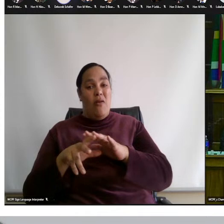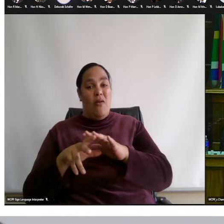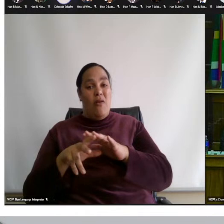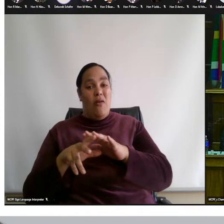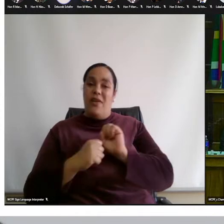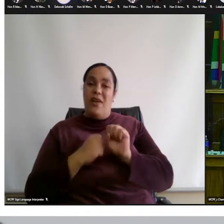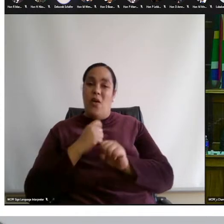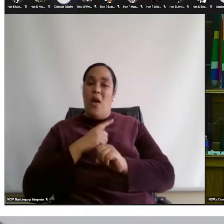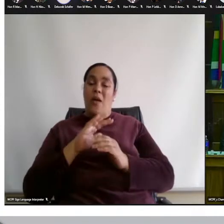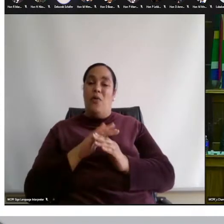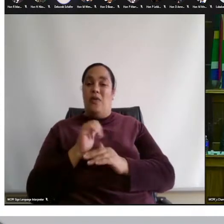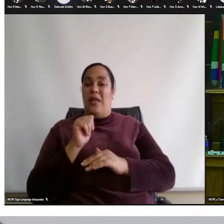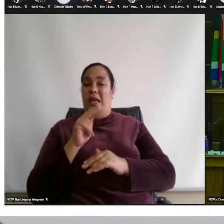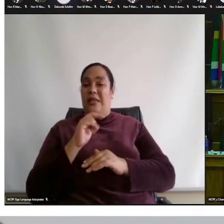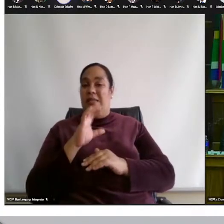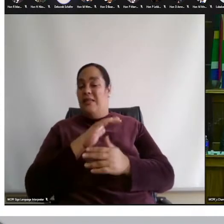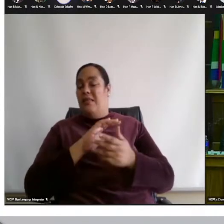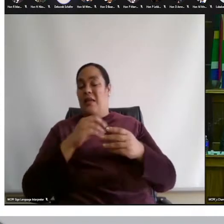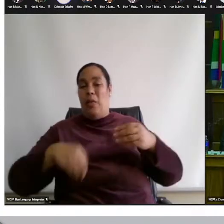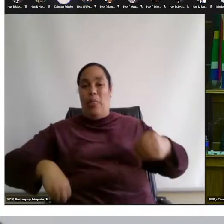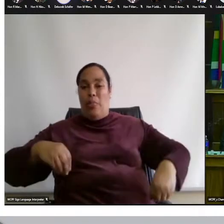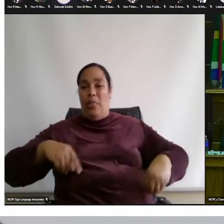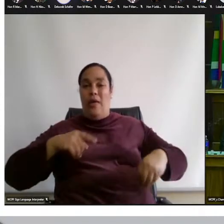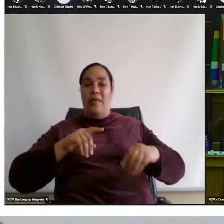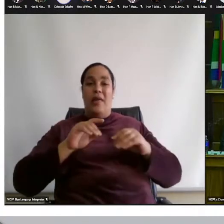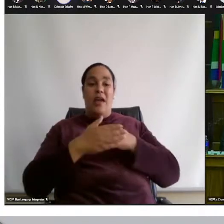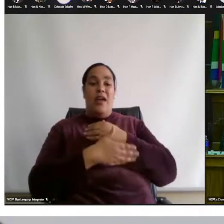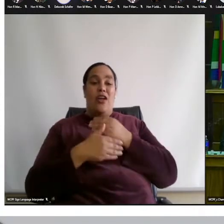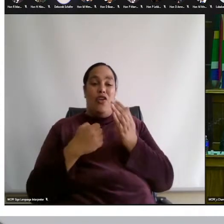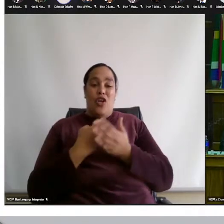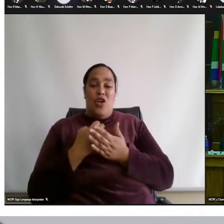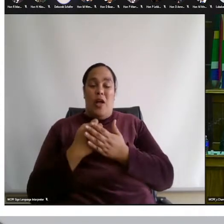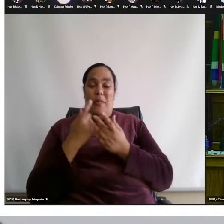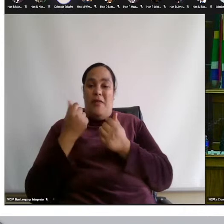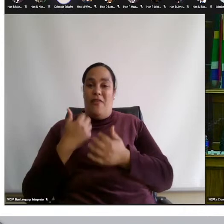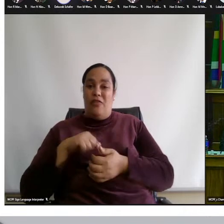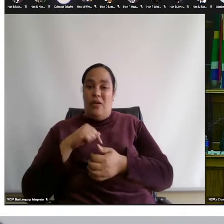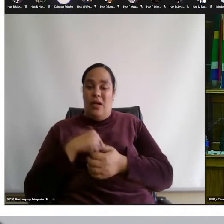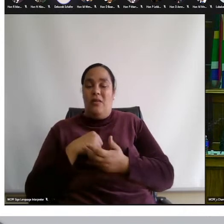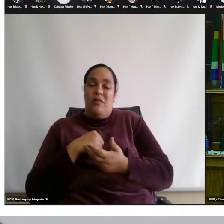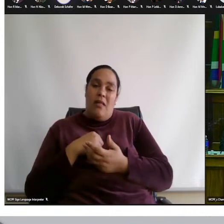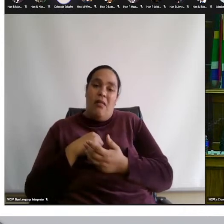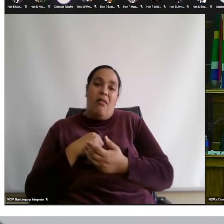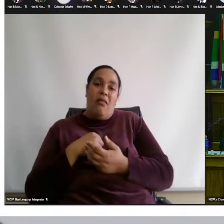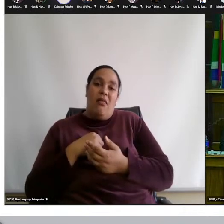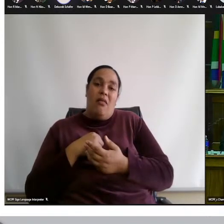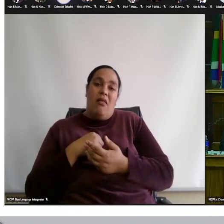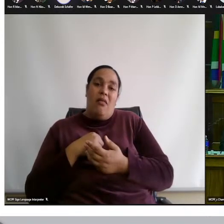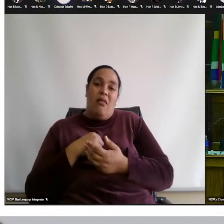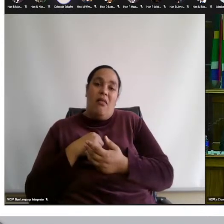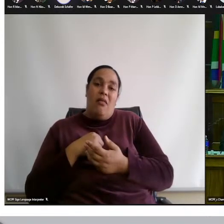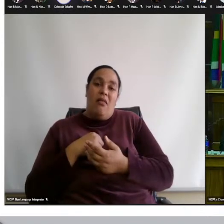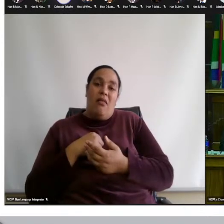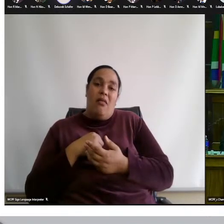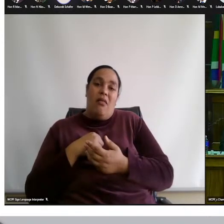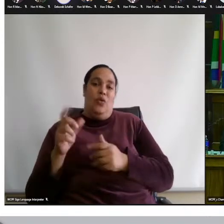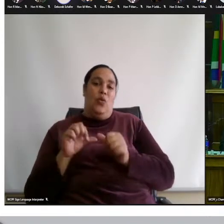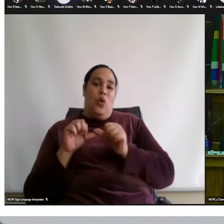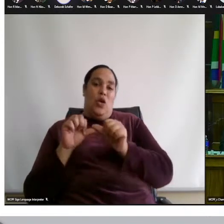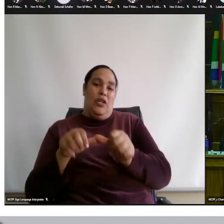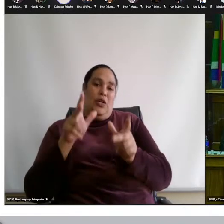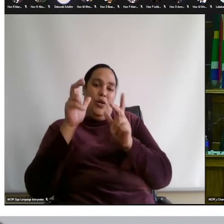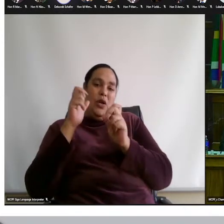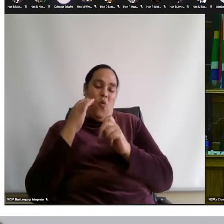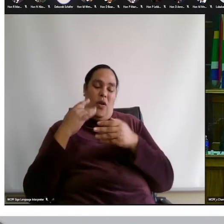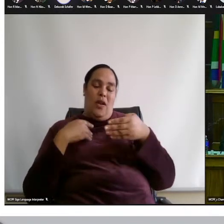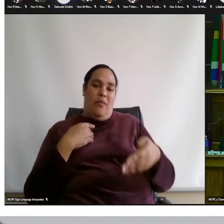the ANC's complete and utter mismanagement of this country's economy and our finances, then it's going to be a refrain that you're going to continue hearing as long as I'm in